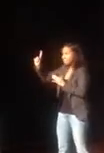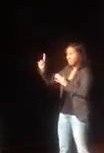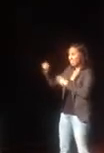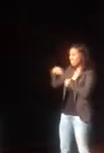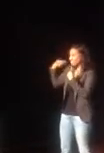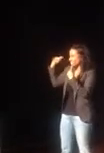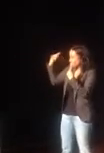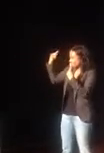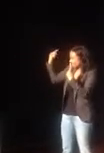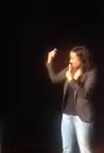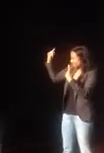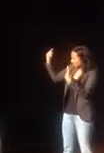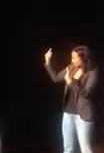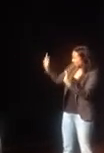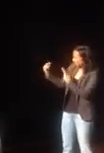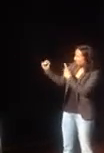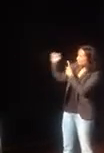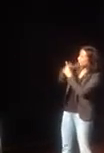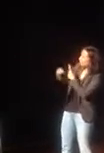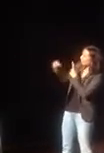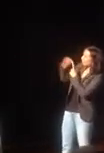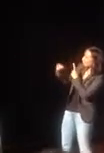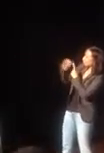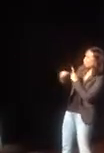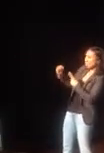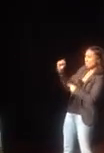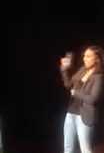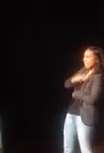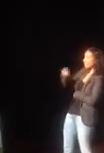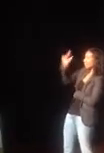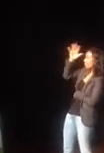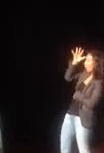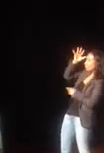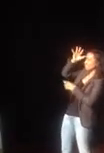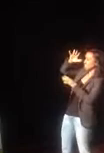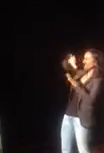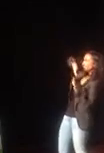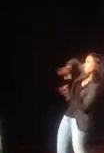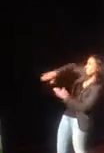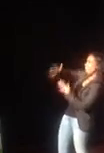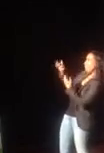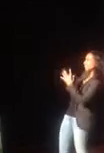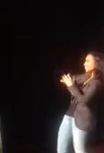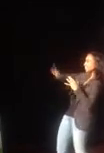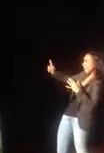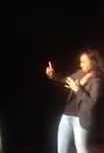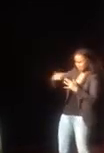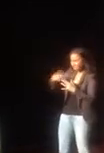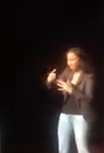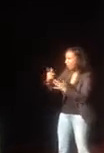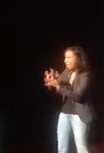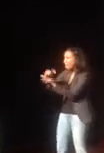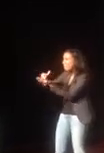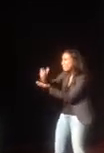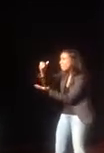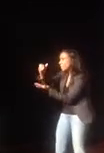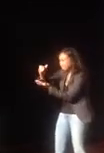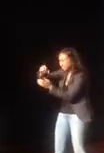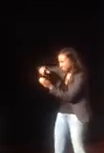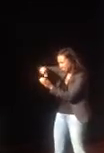more than one occasion by my stepfather, I purposely overdosed on pain pills with hopes that I would drift away and awake at God's pearly gates.